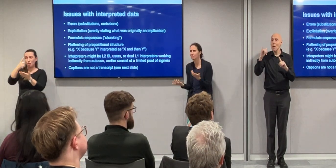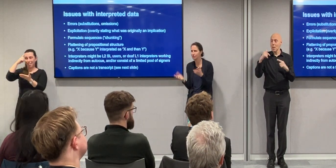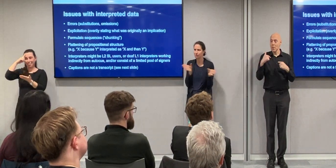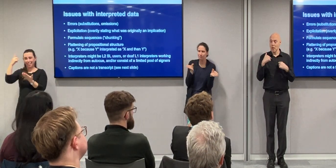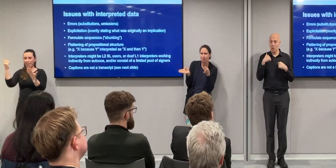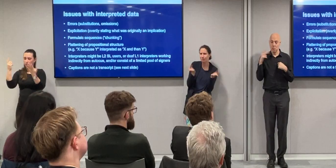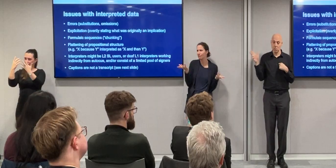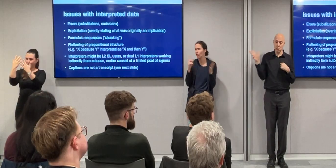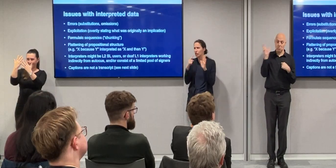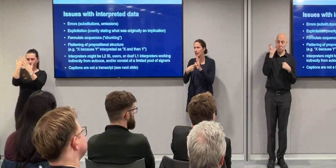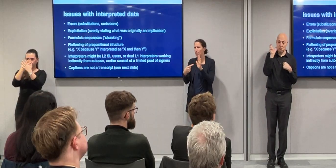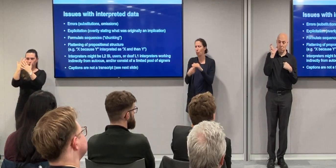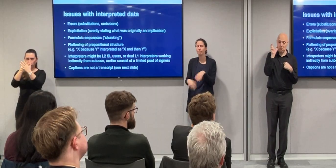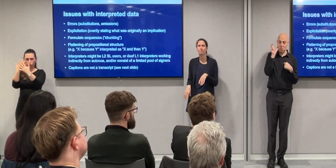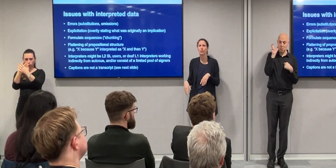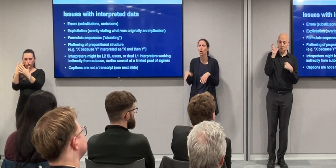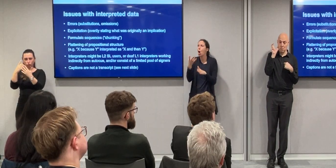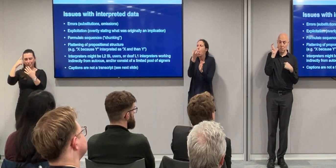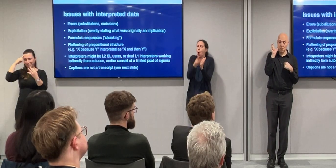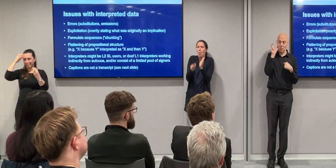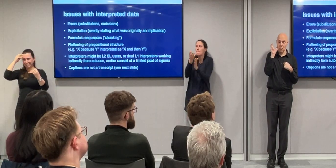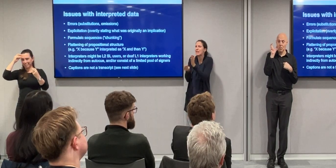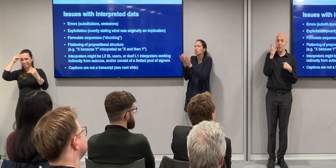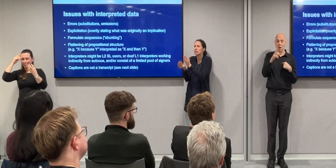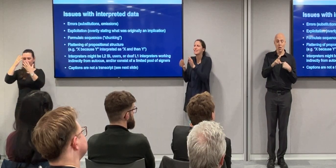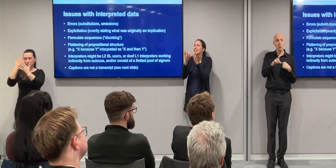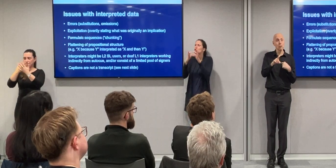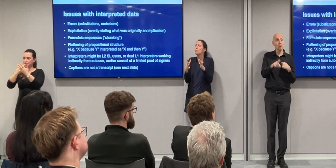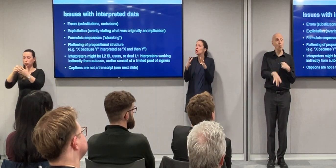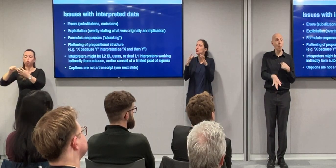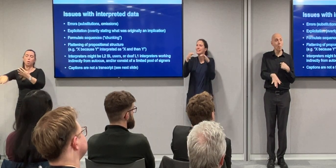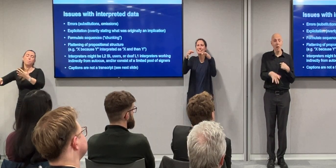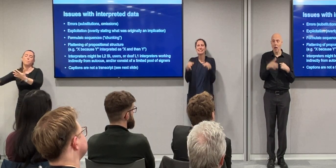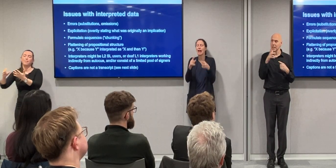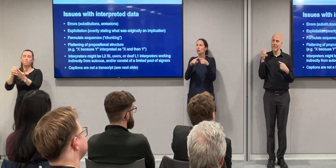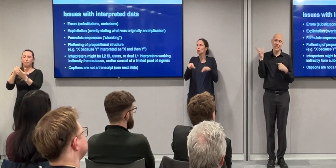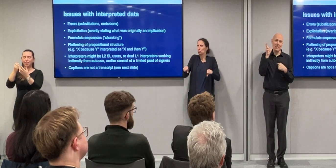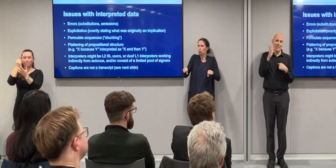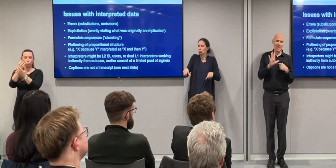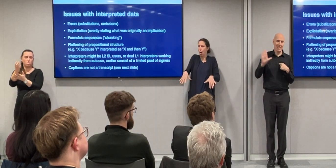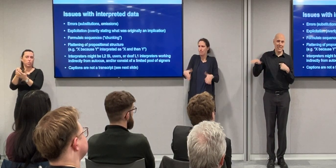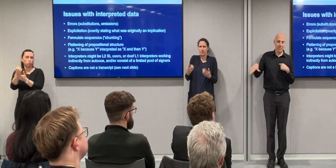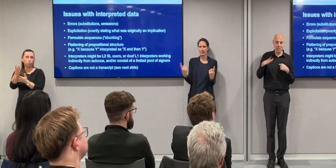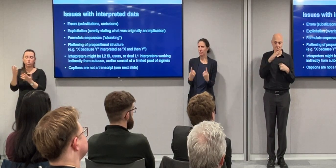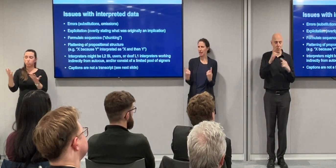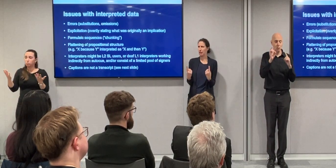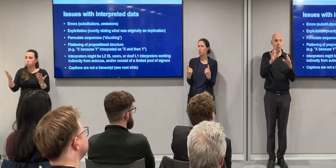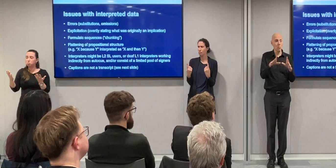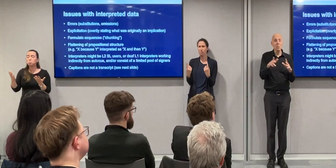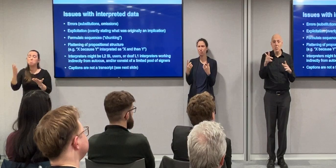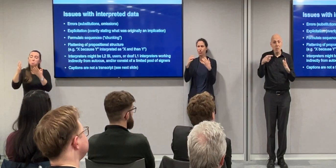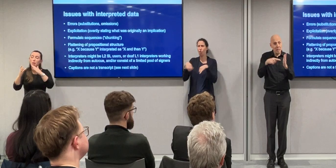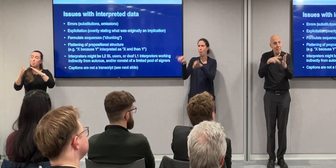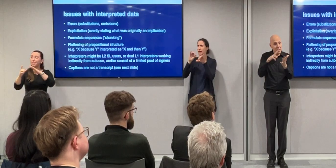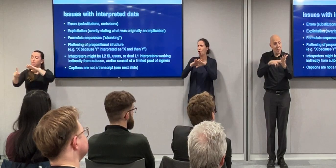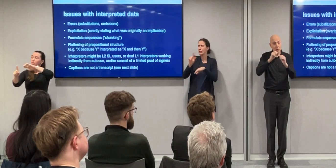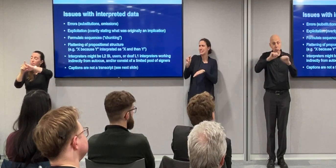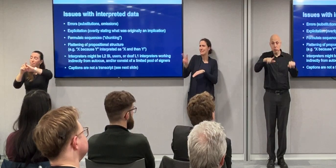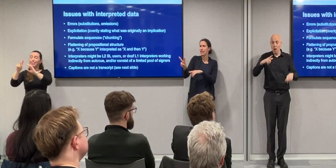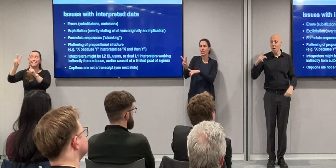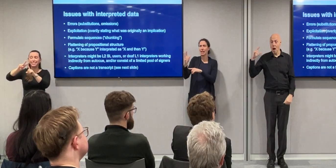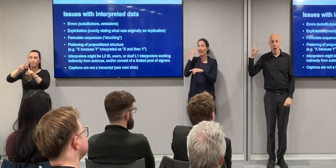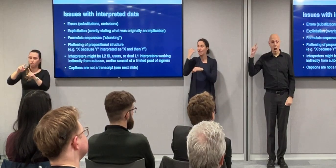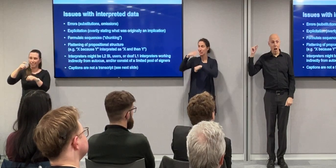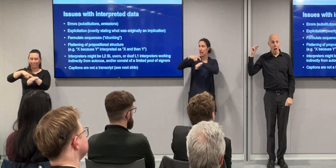to, the terminology some of my colleagues use is drop something. And that's maybe more likely on TV broadcasts when there's just a